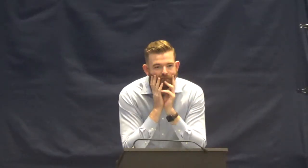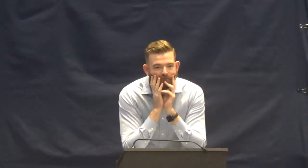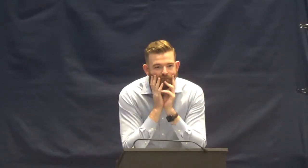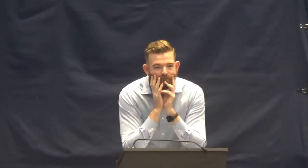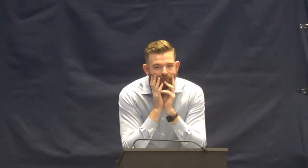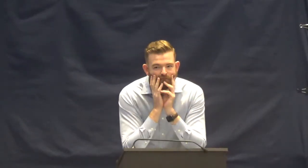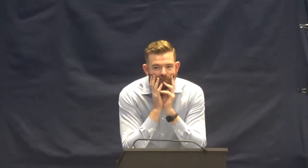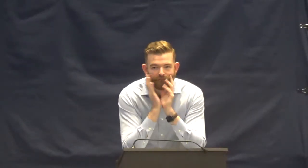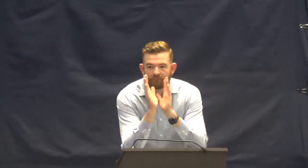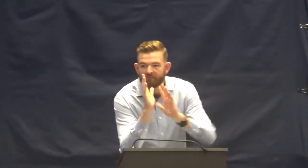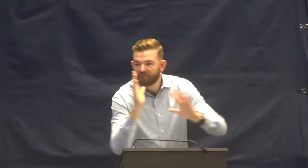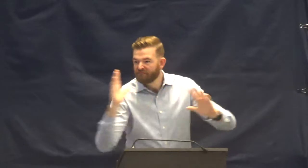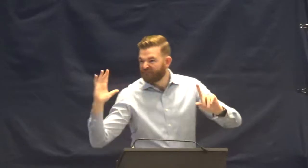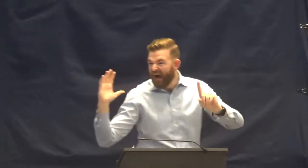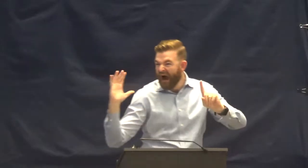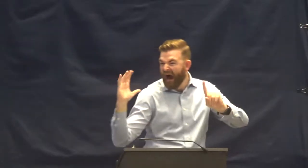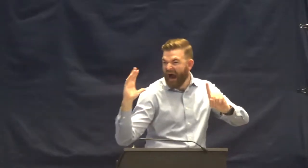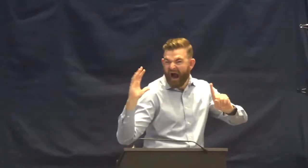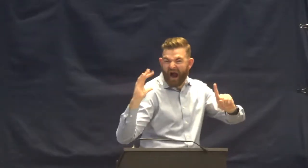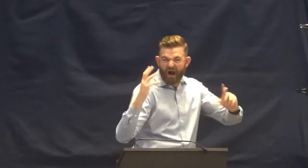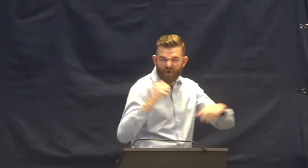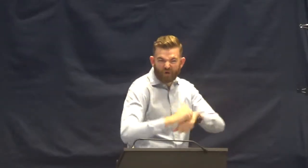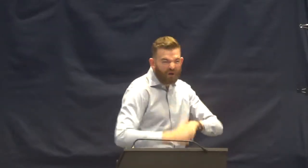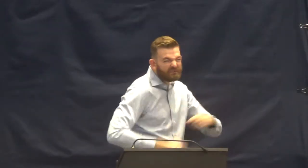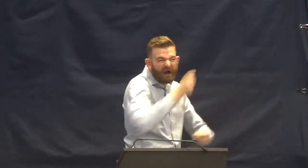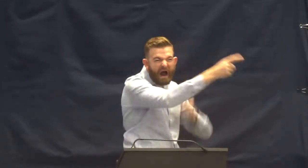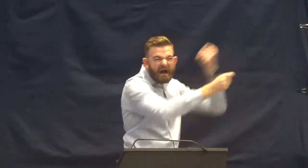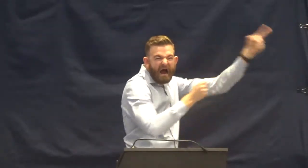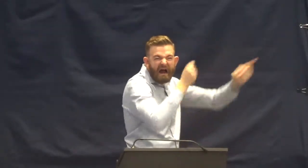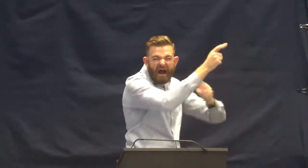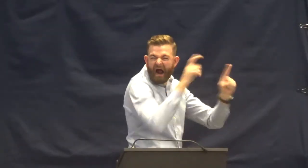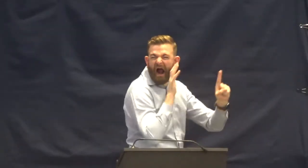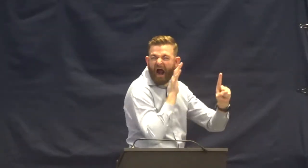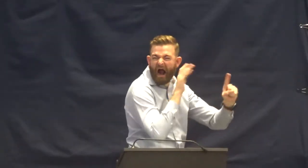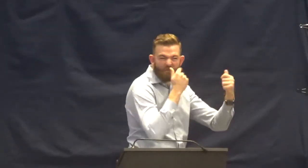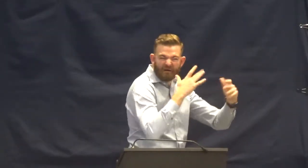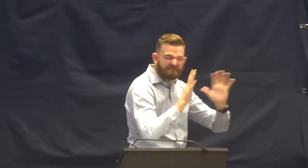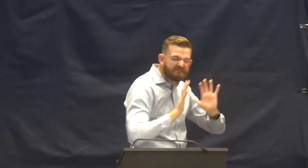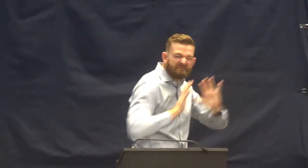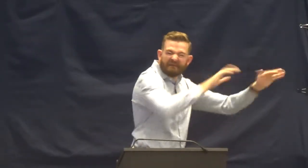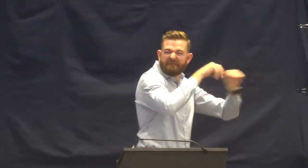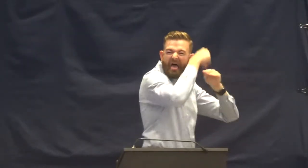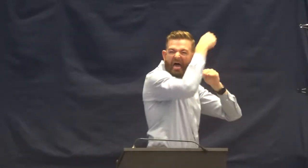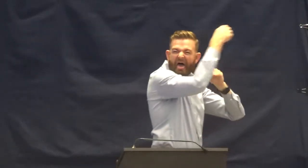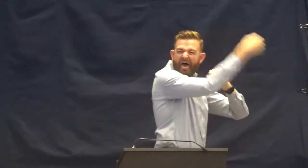No. They wanted to kill Jesus. They were ready to stone him.